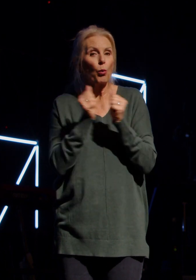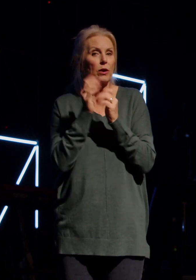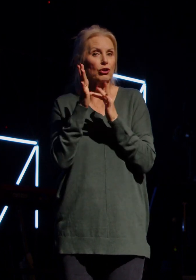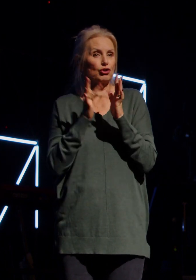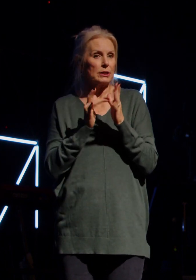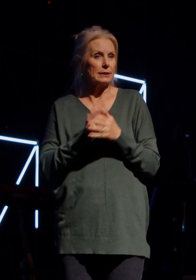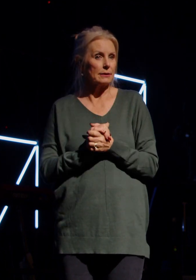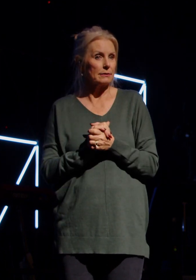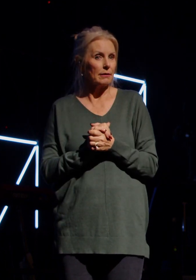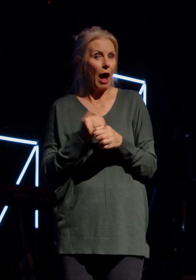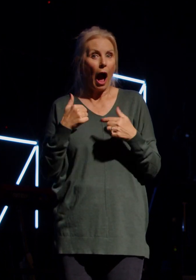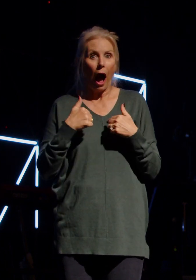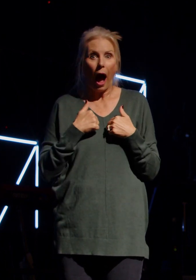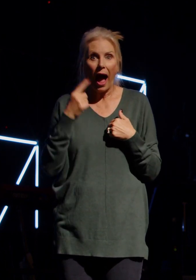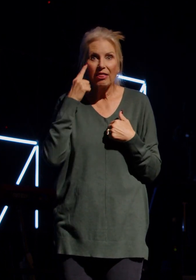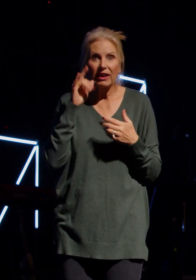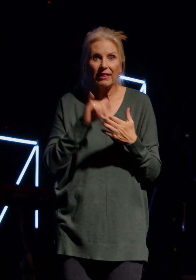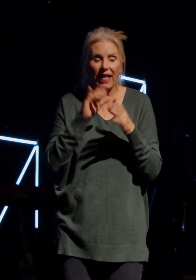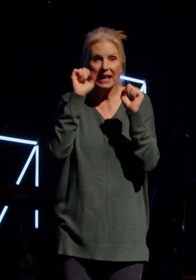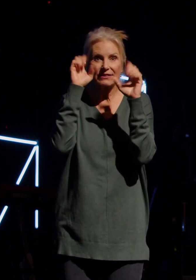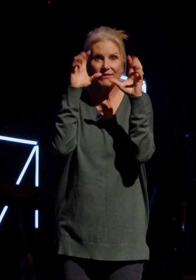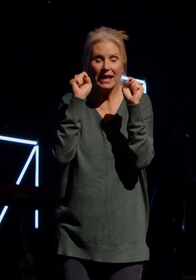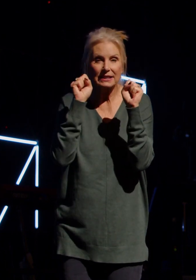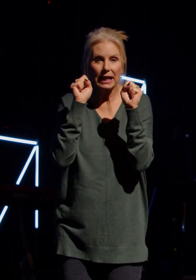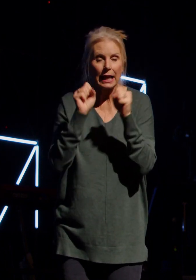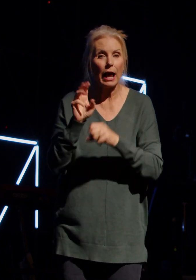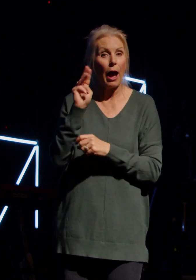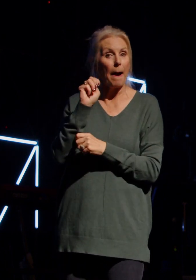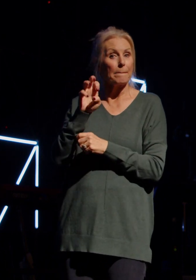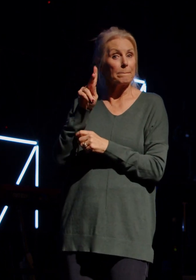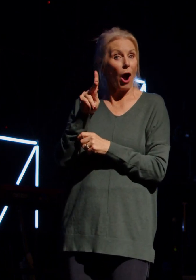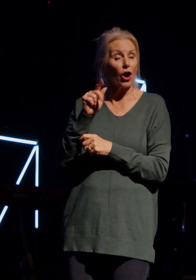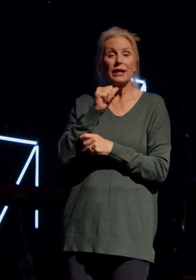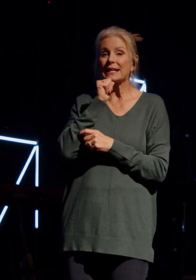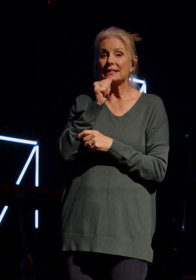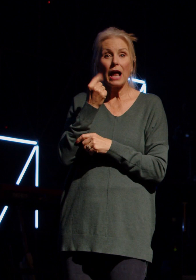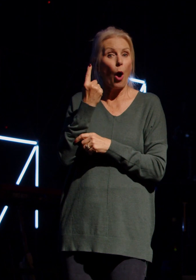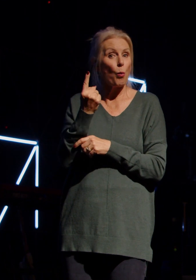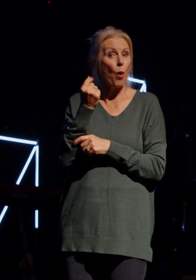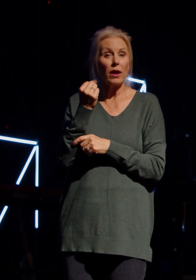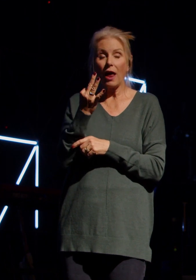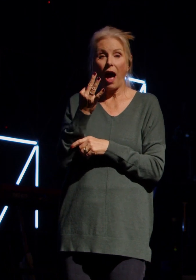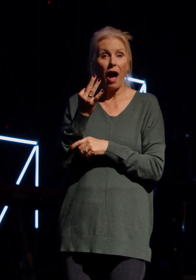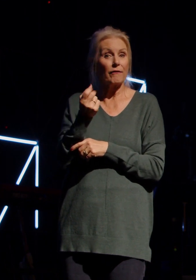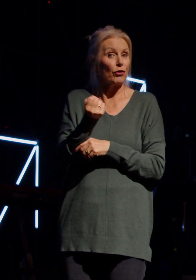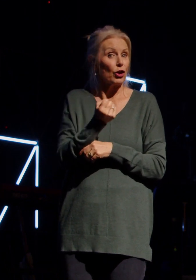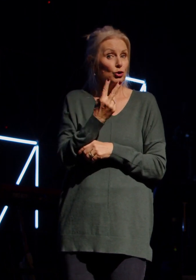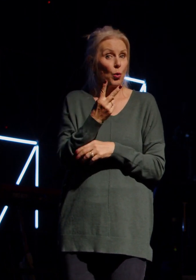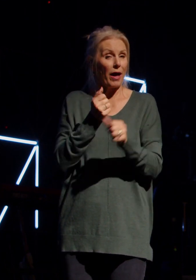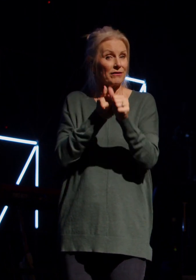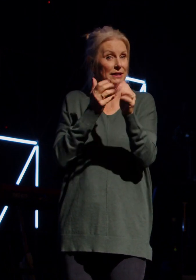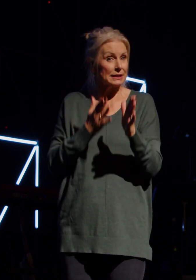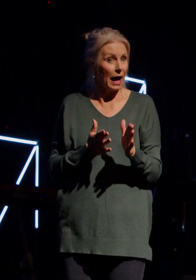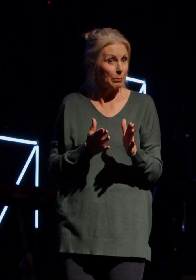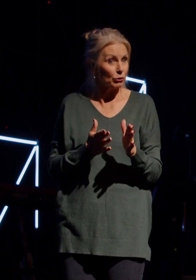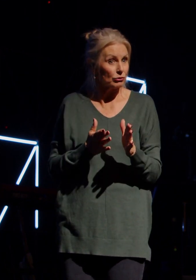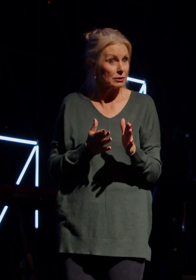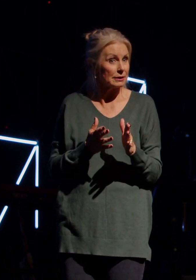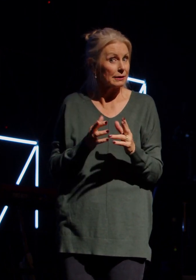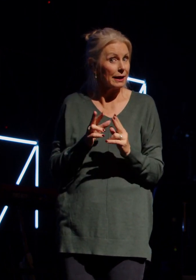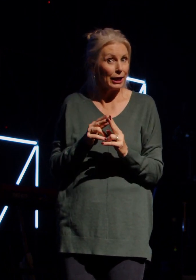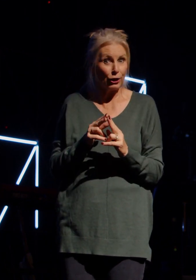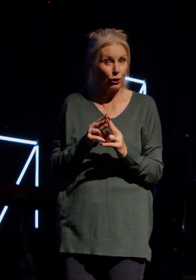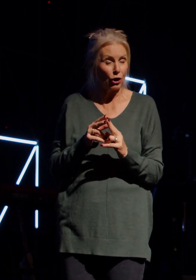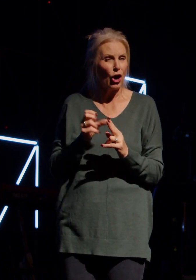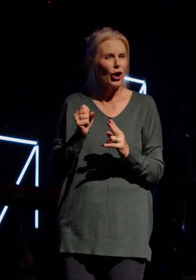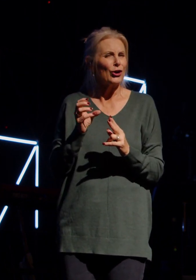that's fascinating. Mark is not one of the 12 disciples either. So we're like, why is this guy